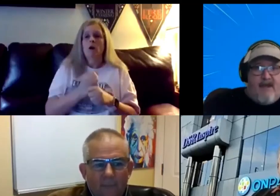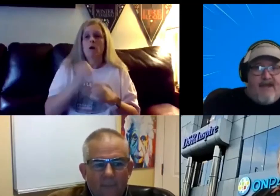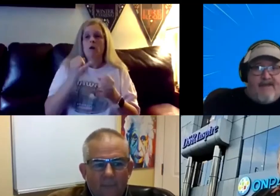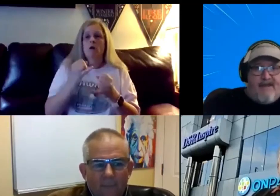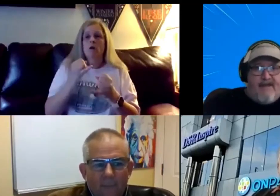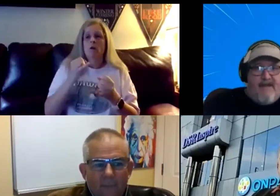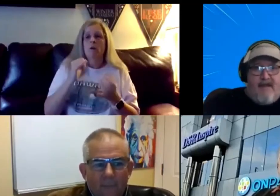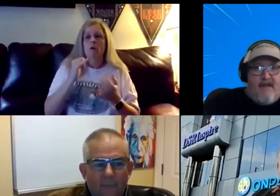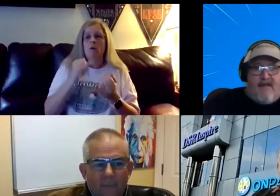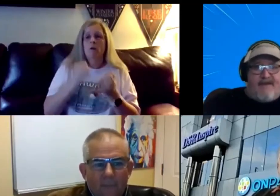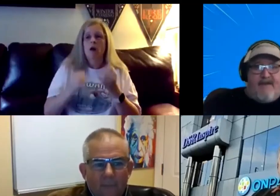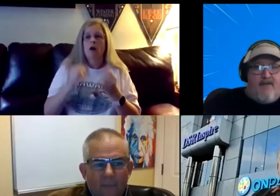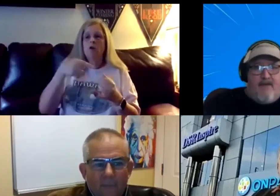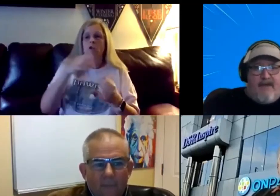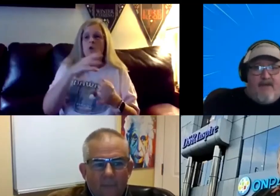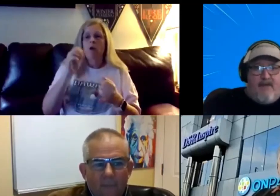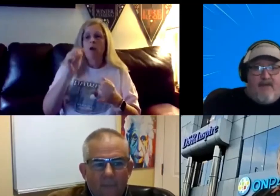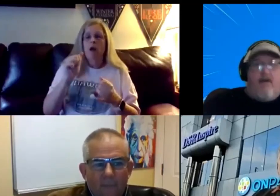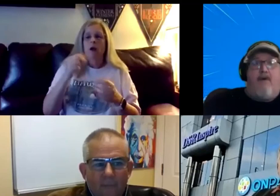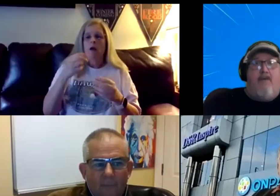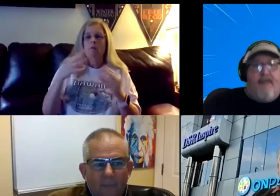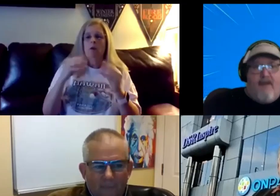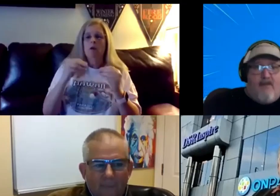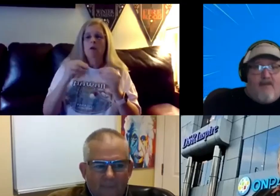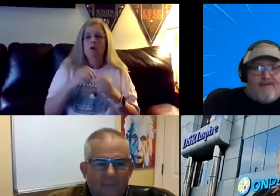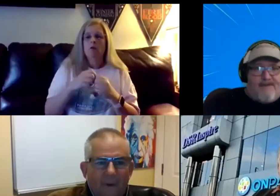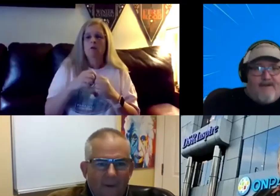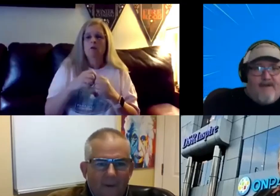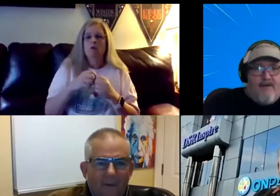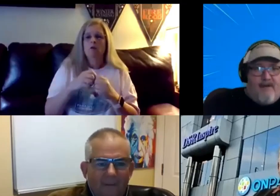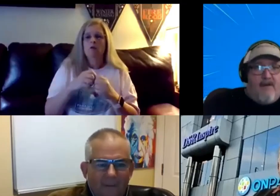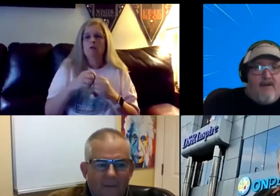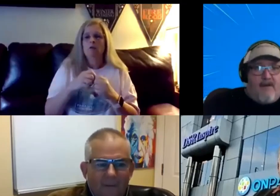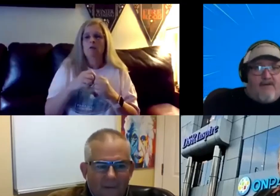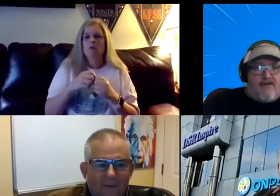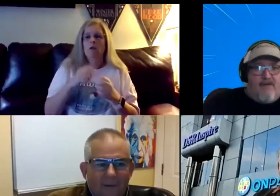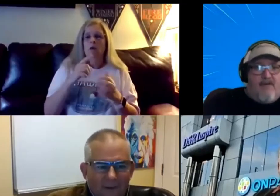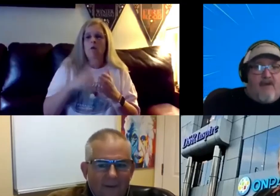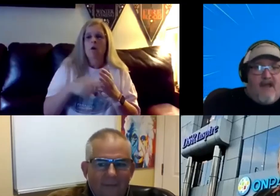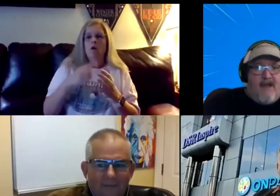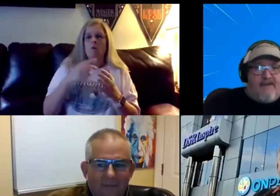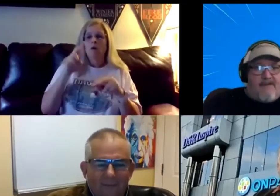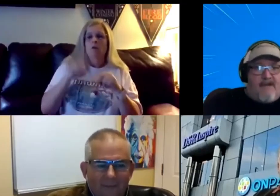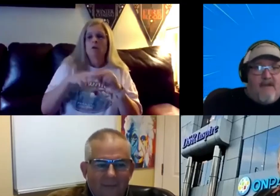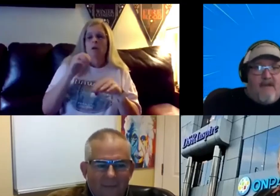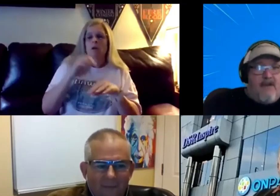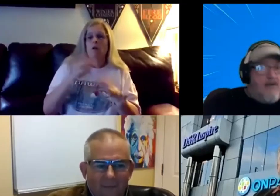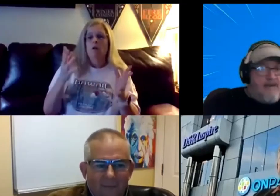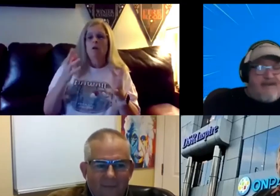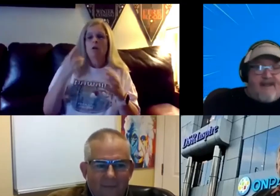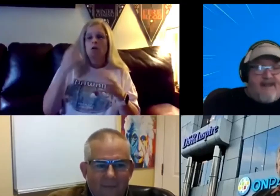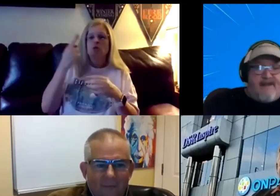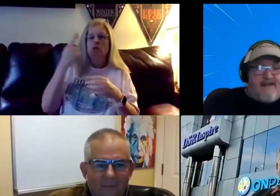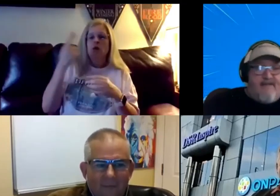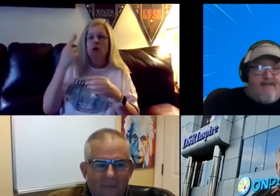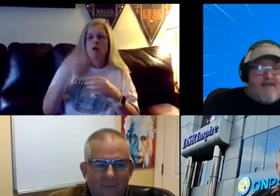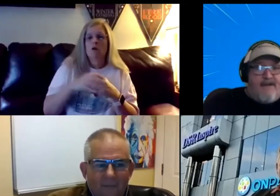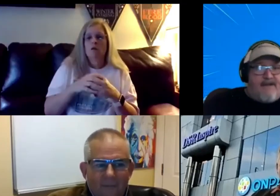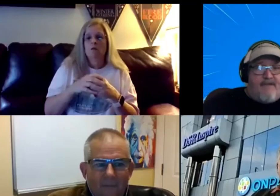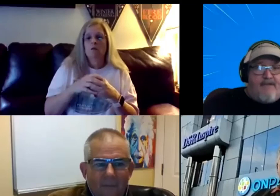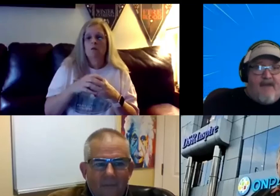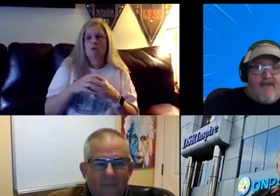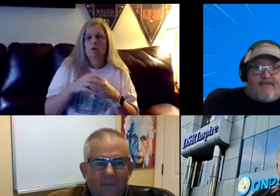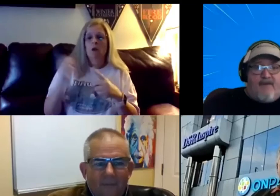where a lady said, I was sitting there one day and went, whoa, man, what am I sitting on? Because she realized, you know, because it hits